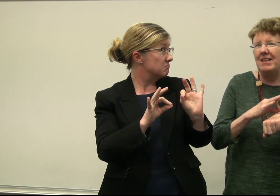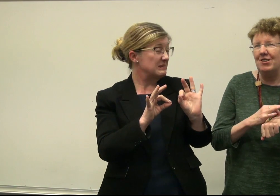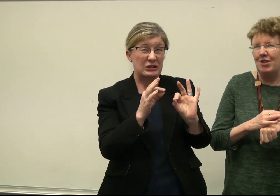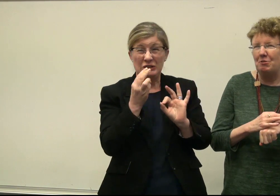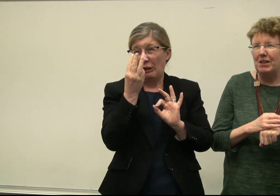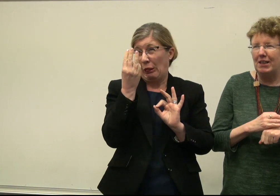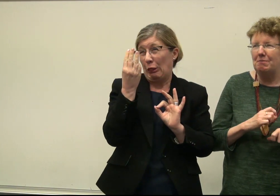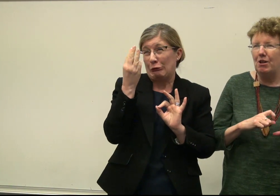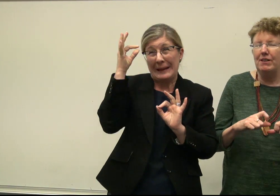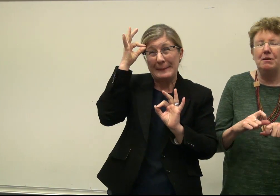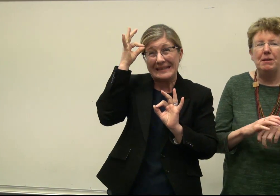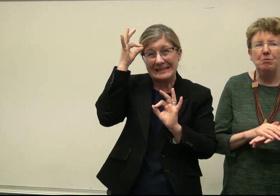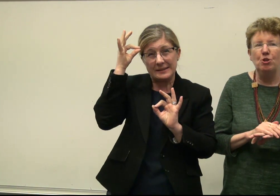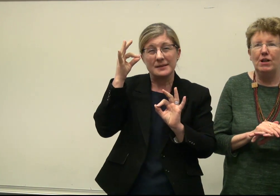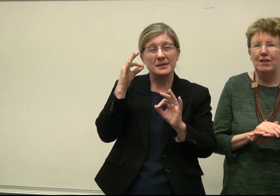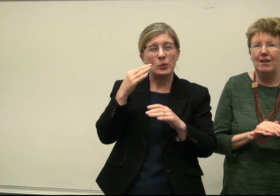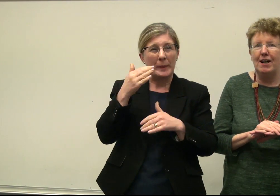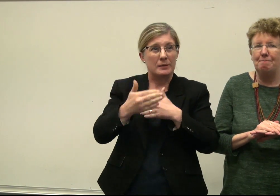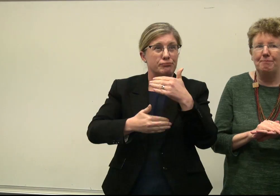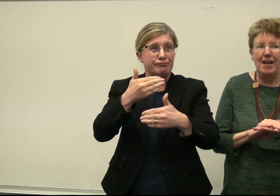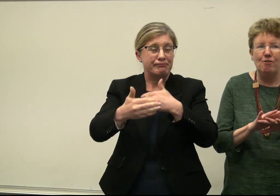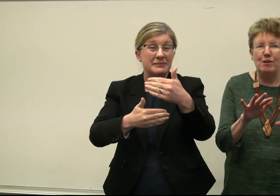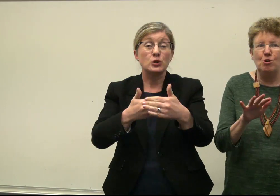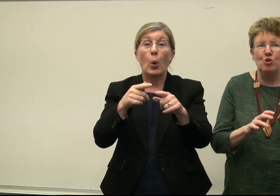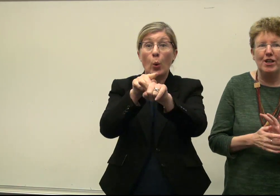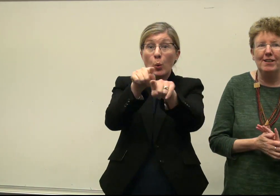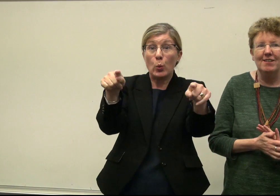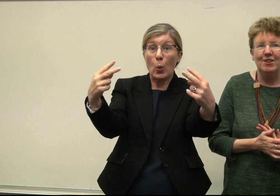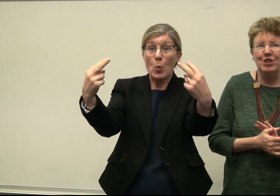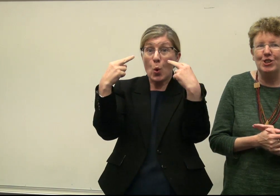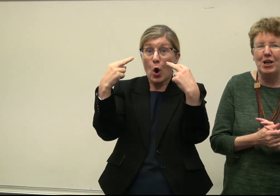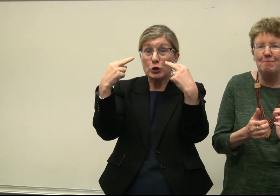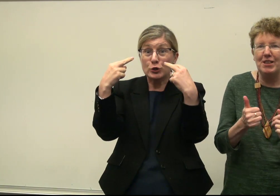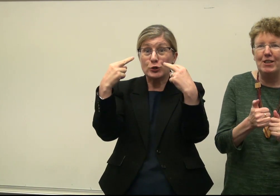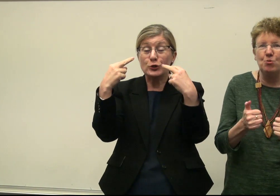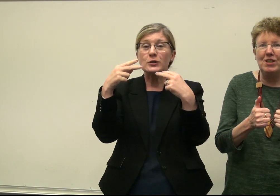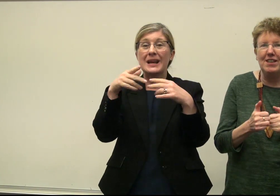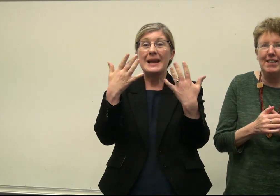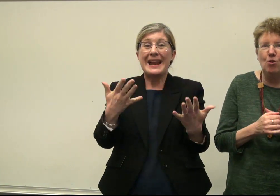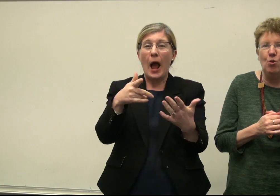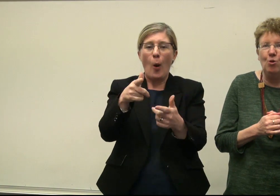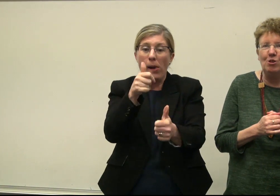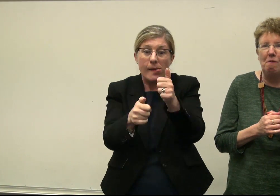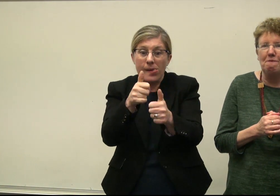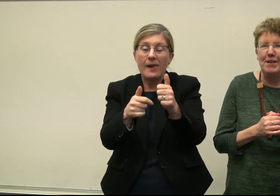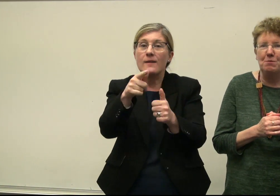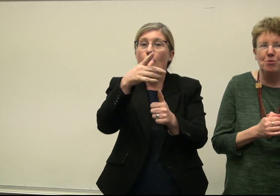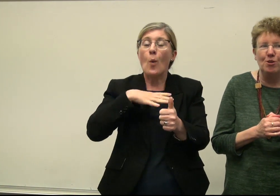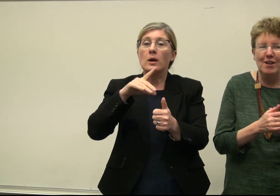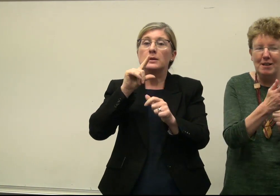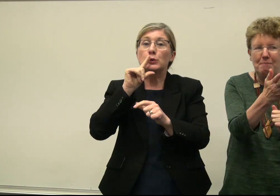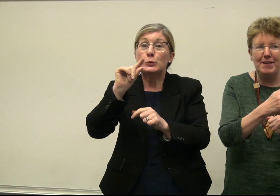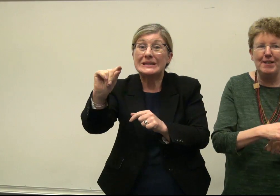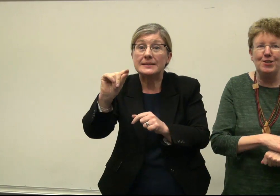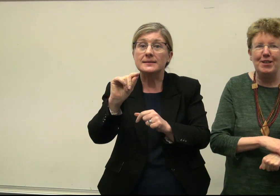3 minutes so that we can keep going. And people who are out there watching, this is the time to get tweeting or go on